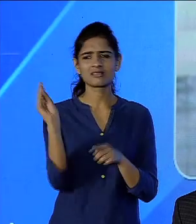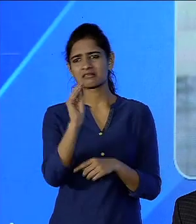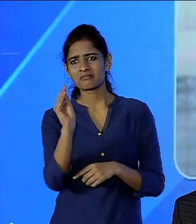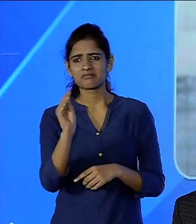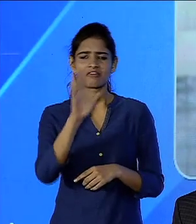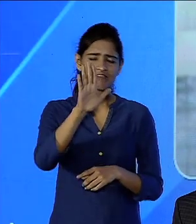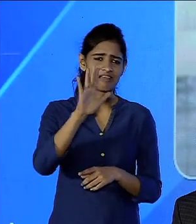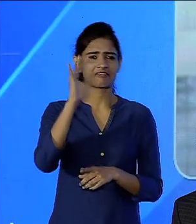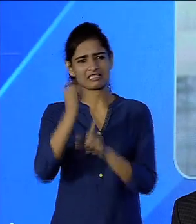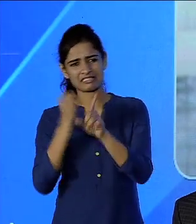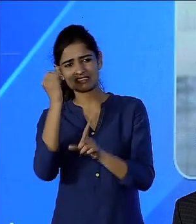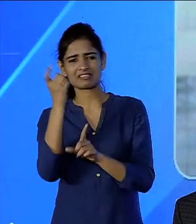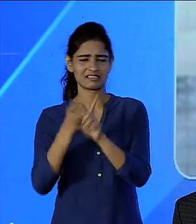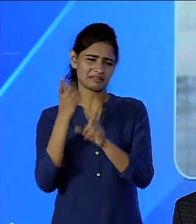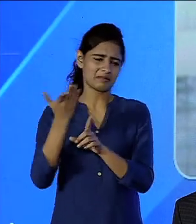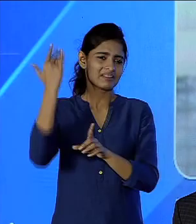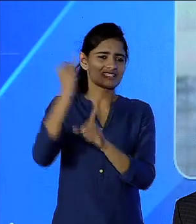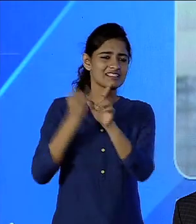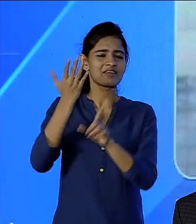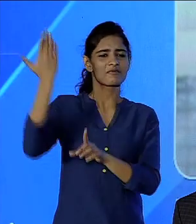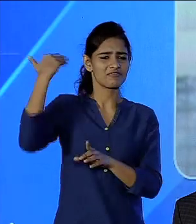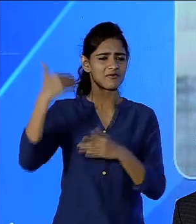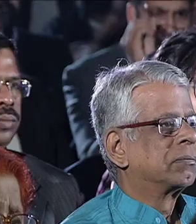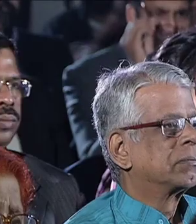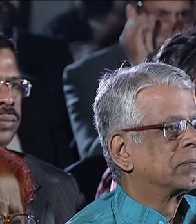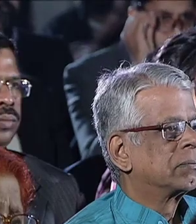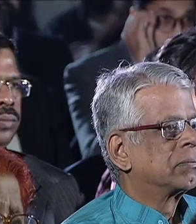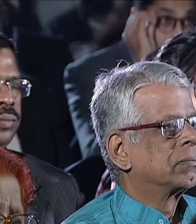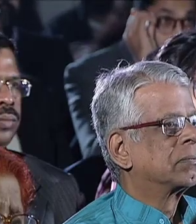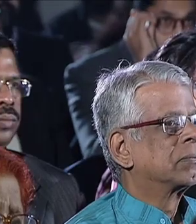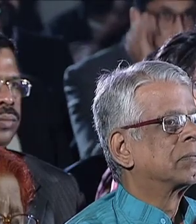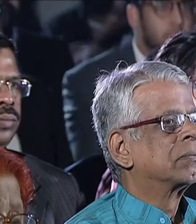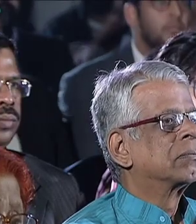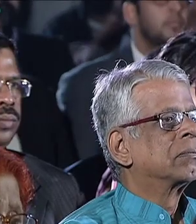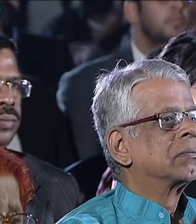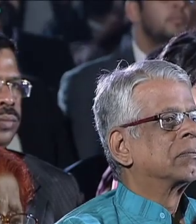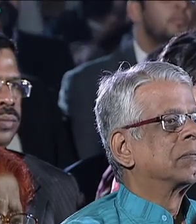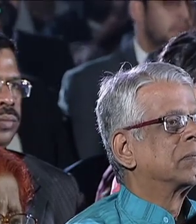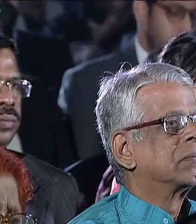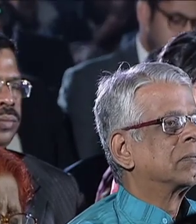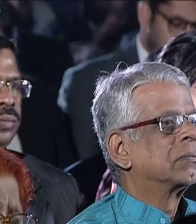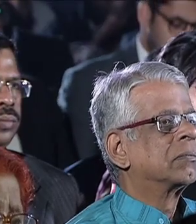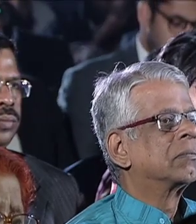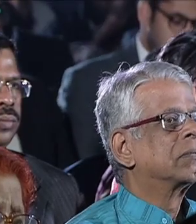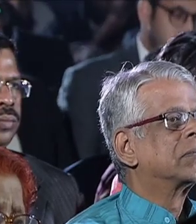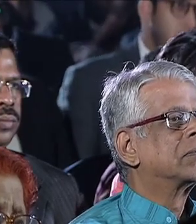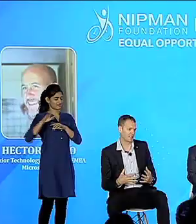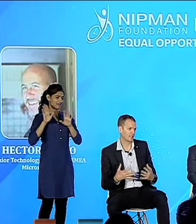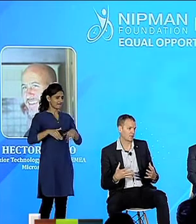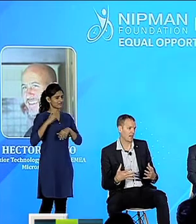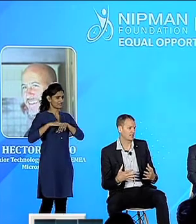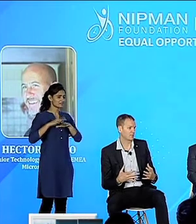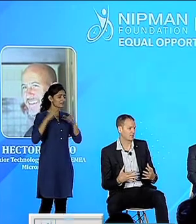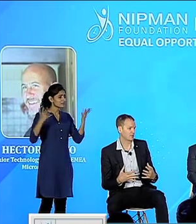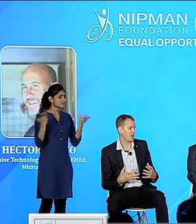or 6 years ago, I was working as a lead on the team that built the user experience for Office. And my manager came to me and says, Clint,